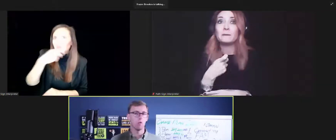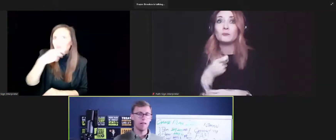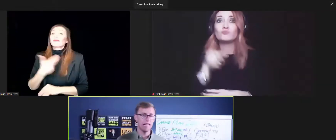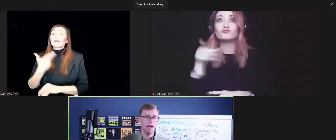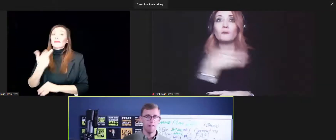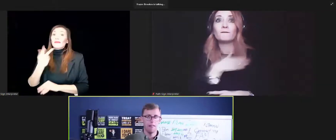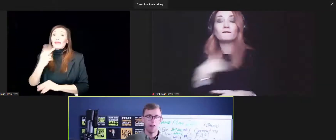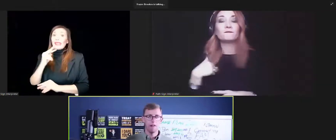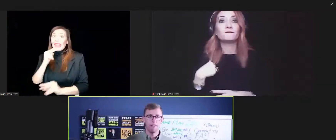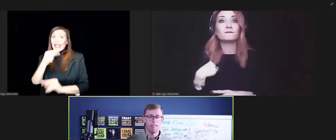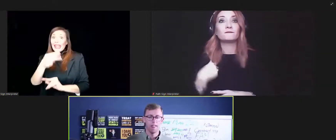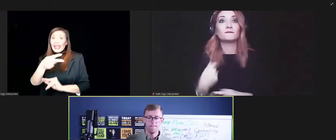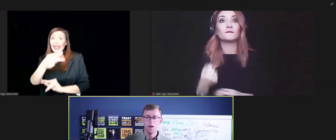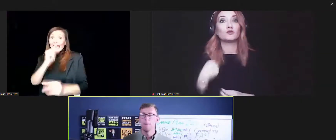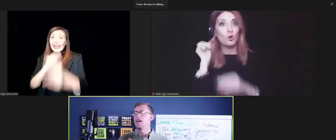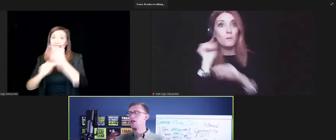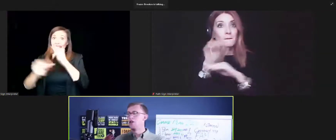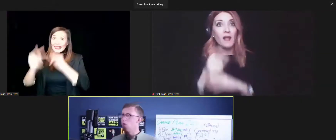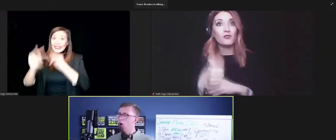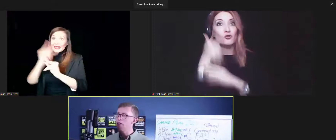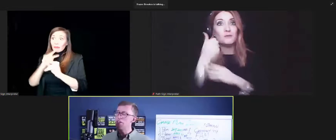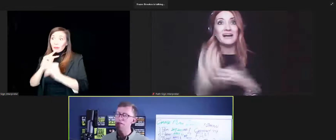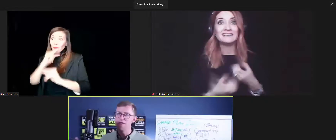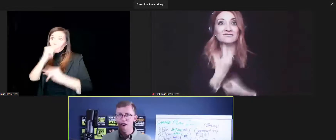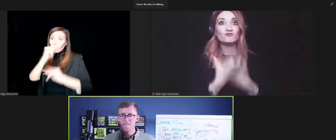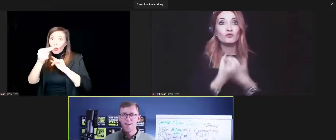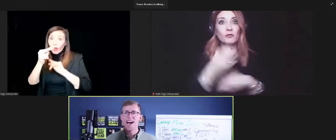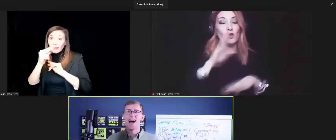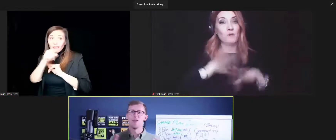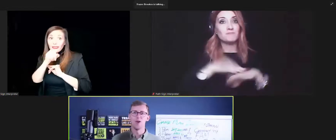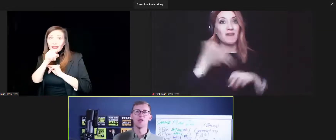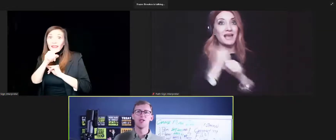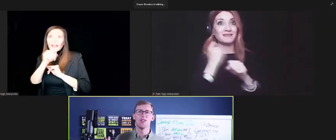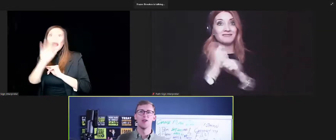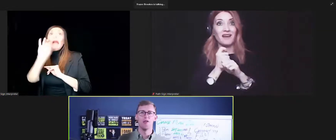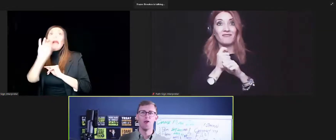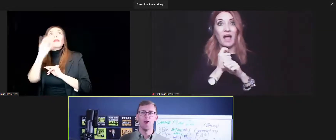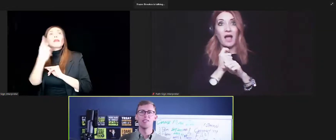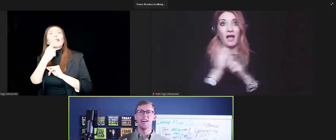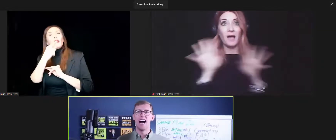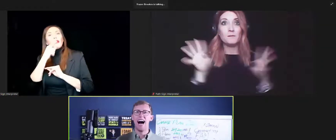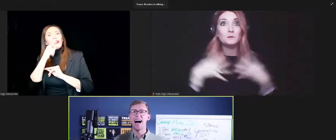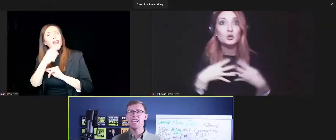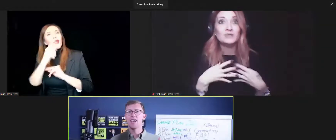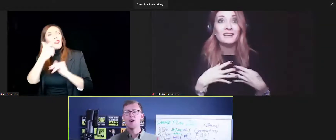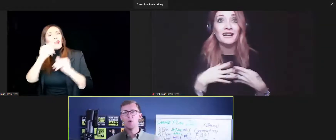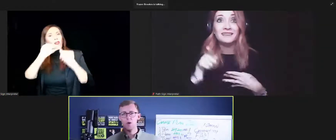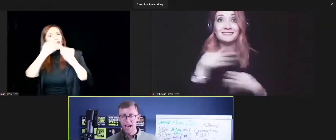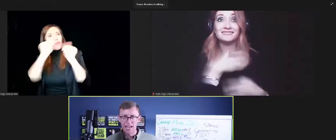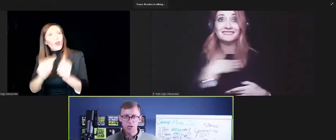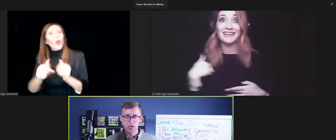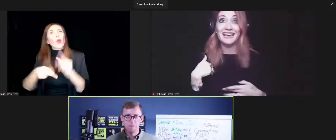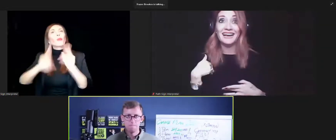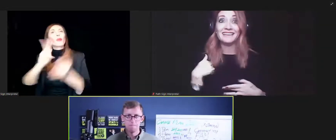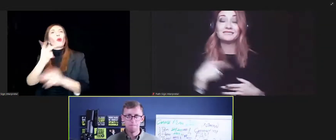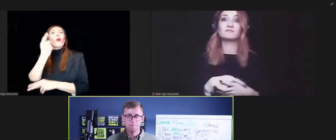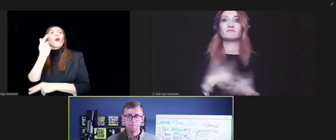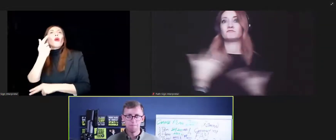social media? No worries if not, I just thought I would